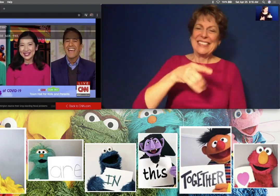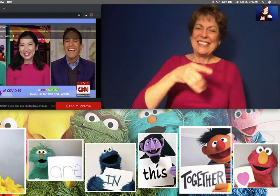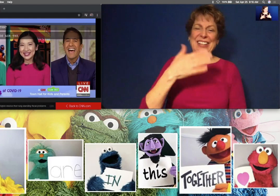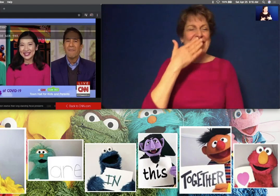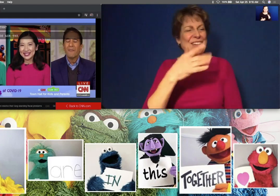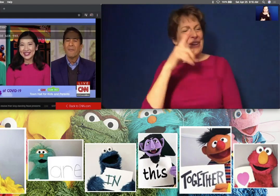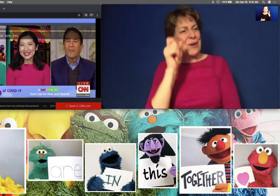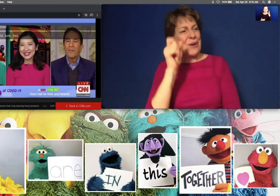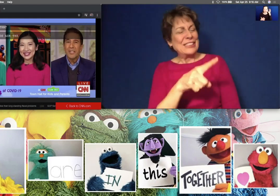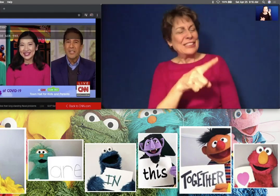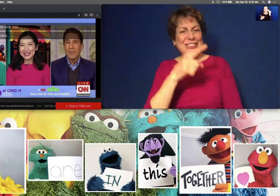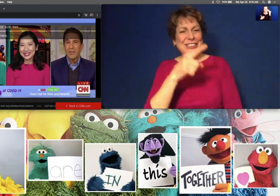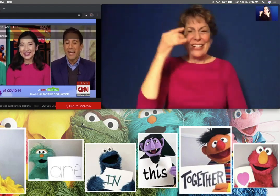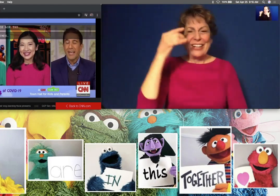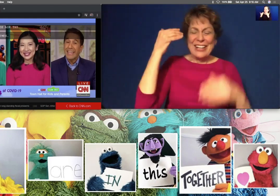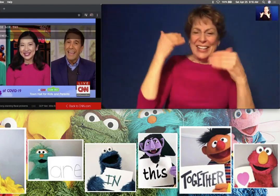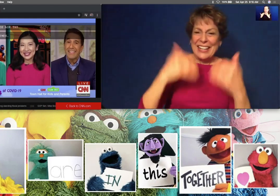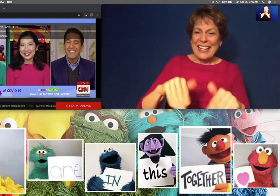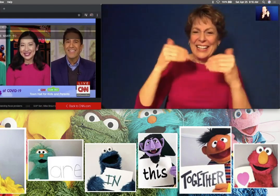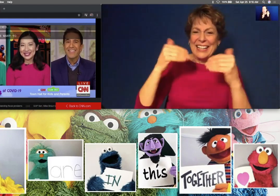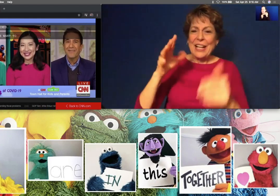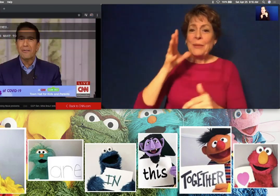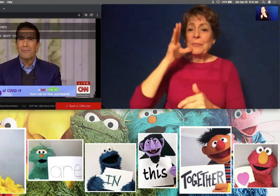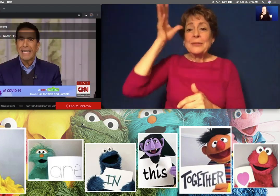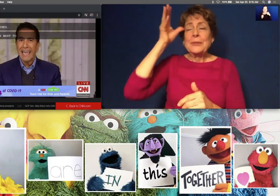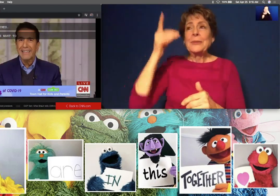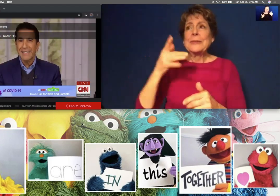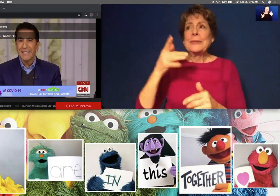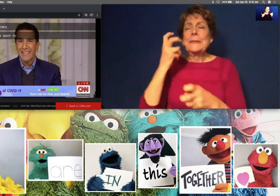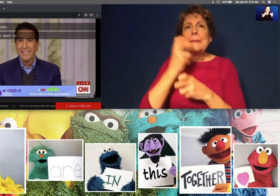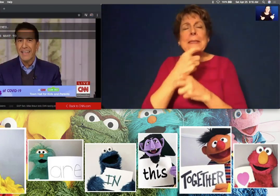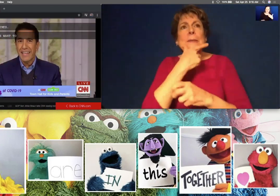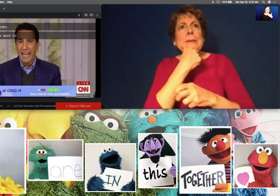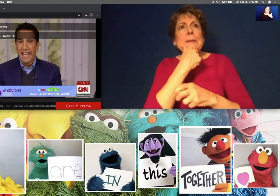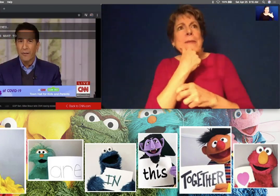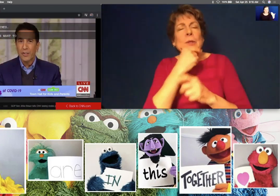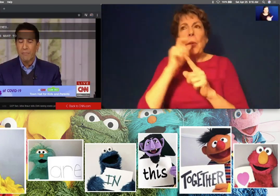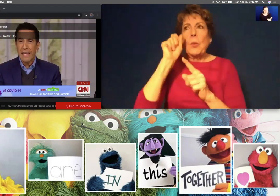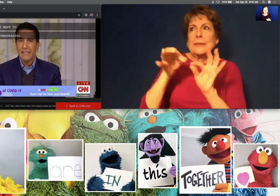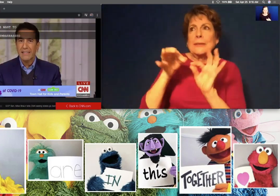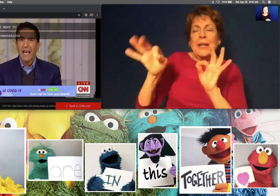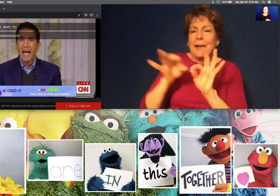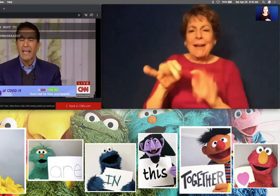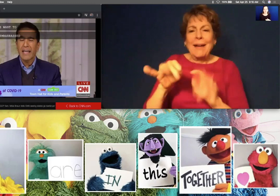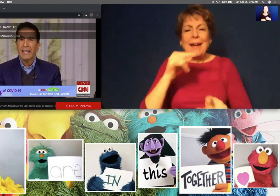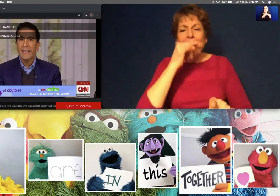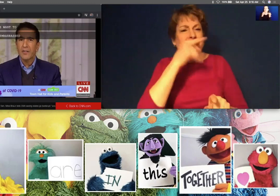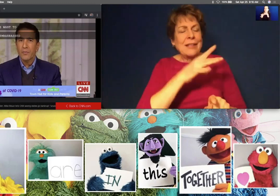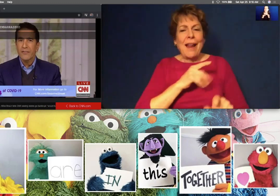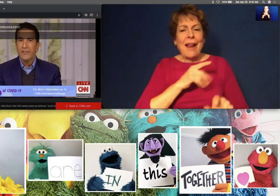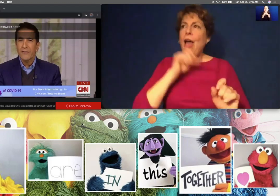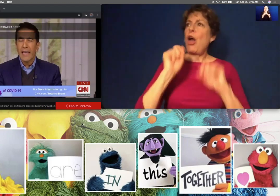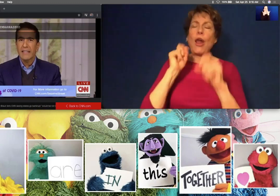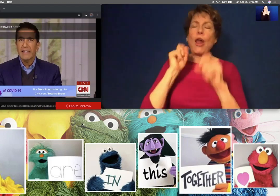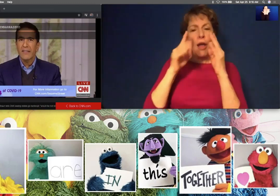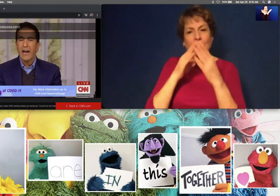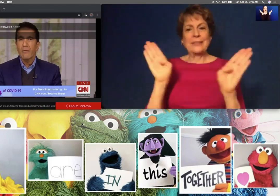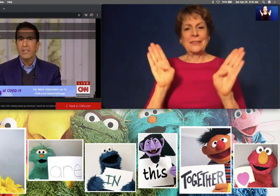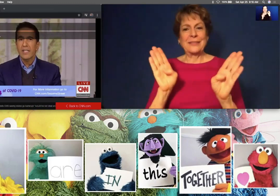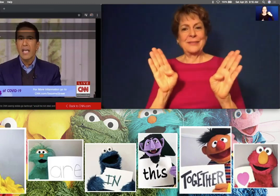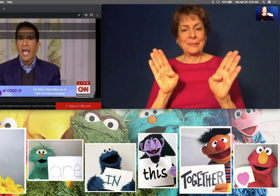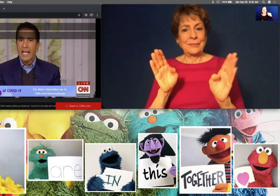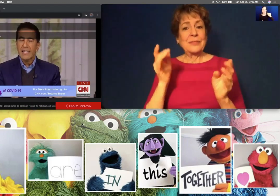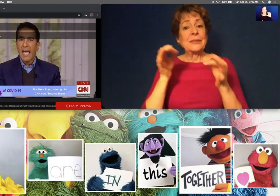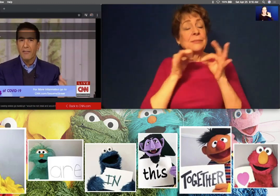the questions that adults maybe want to ask, but are maybe a little embarrassed to ask. Here's the good news. I guess the virus really can't exist